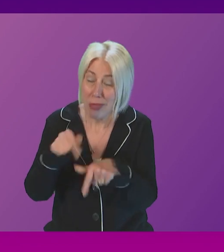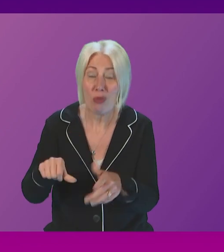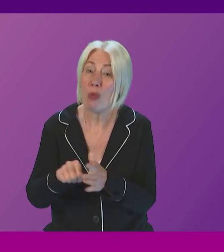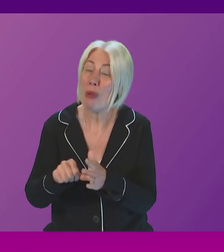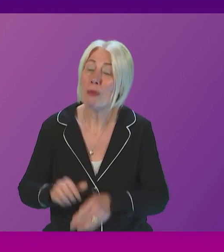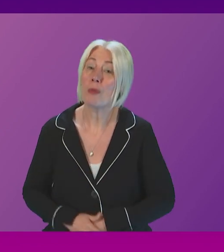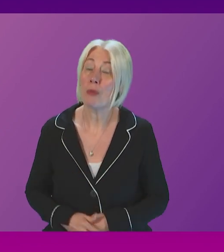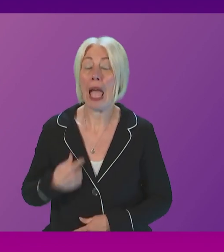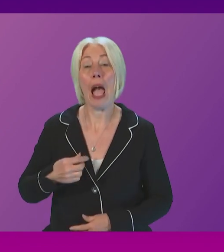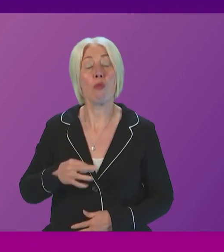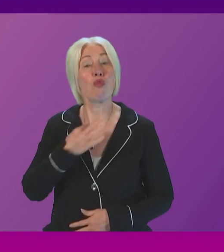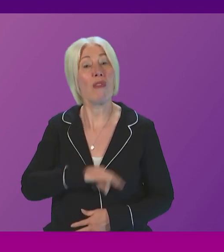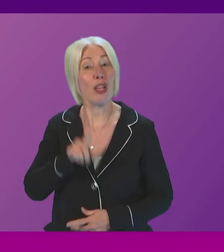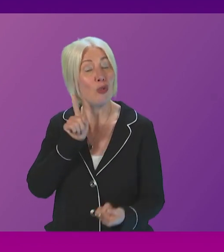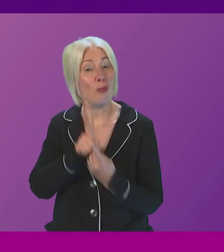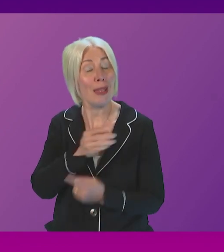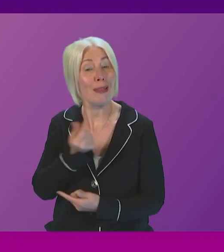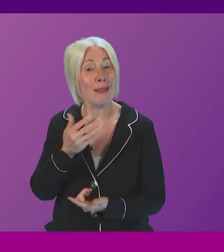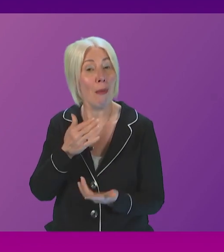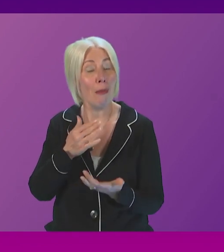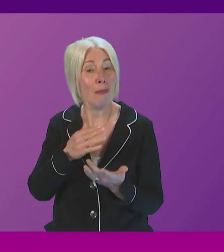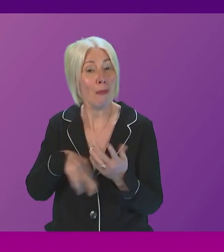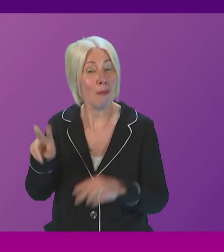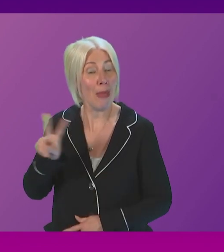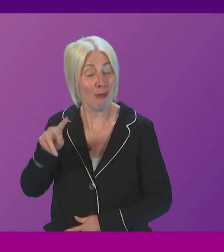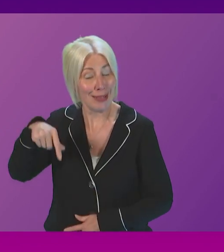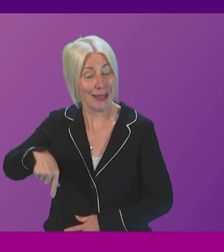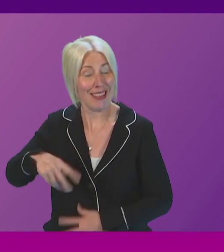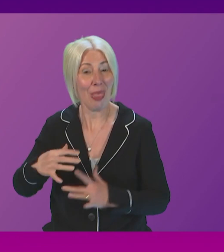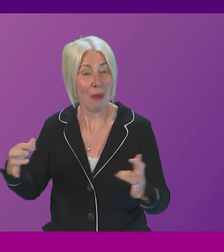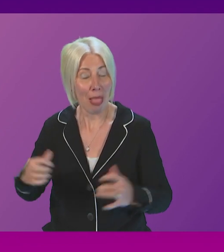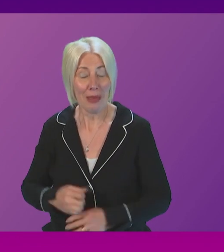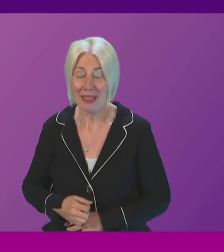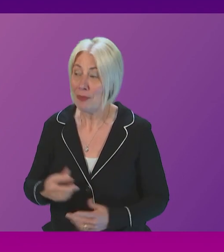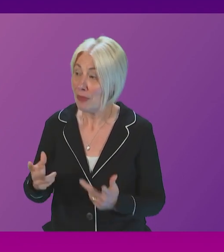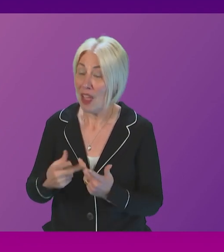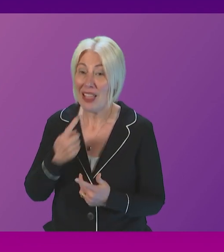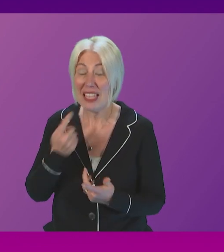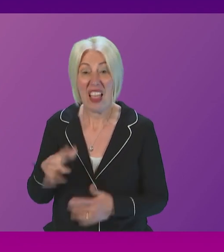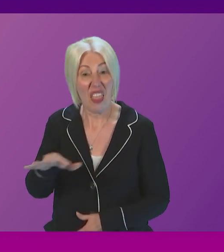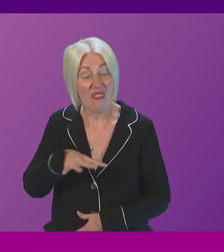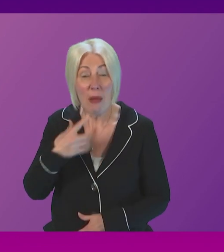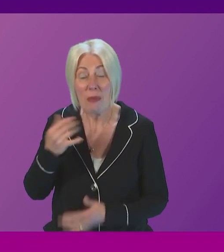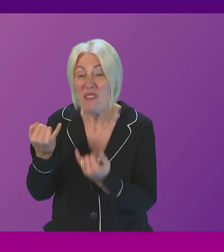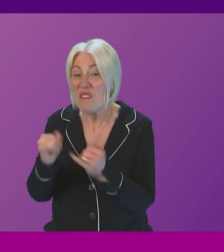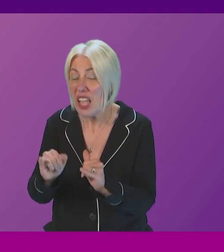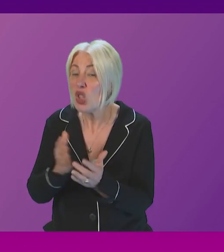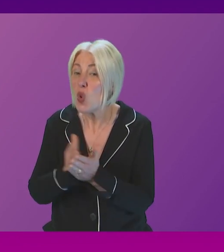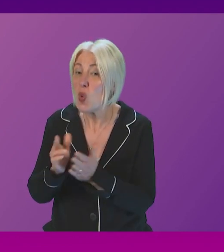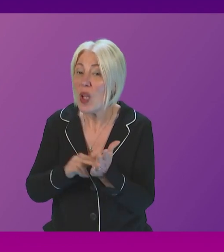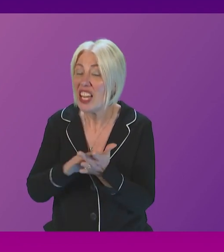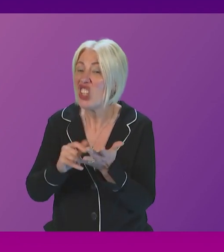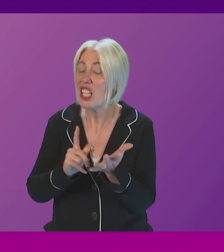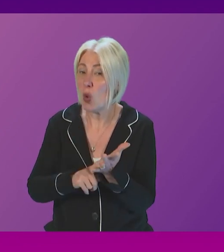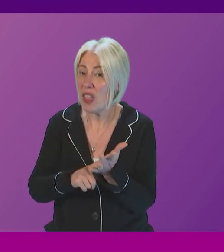We had the privilege of meeting some parents here in the Parliament. And as others have said, the families failed by Lothian Audiology Action